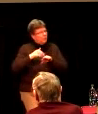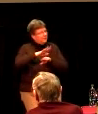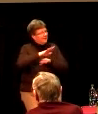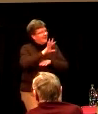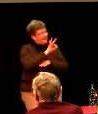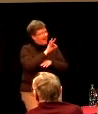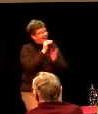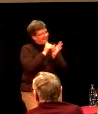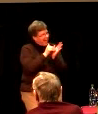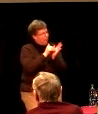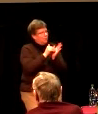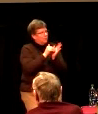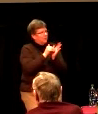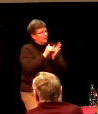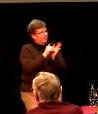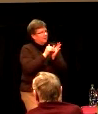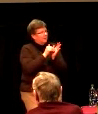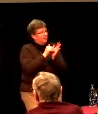9,000